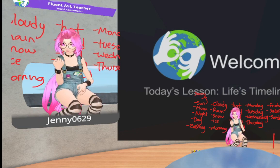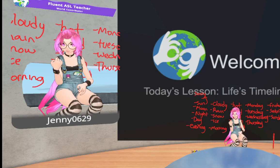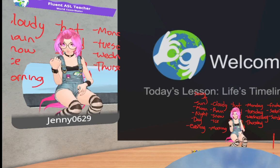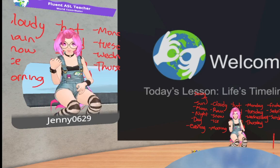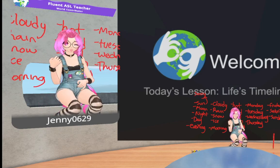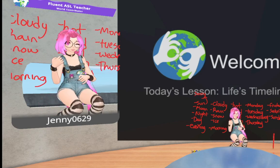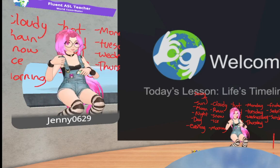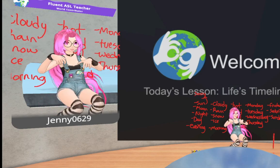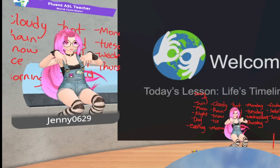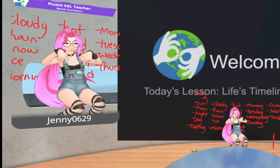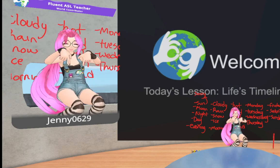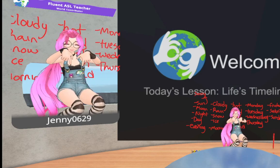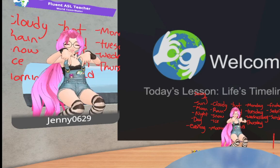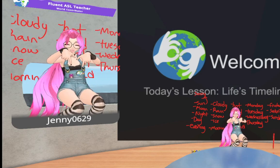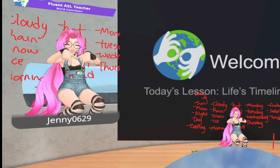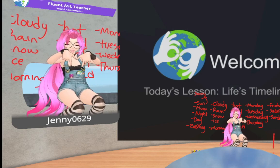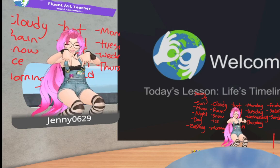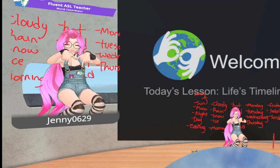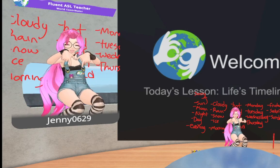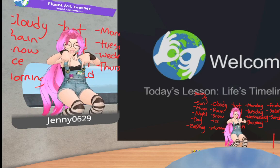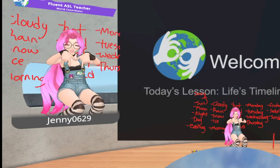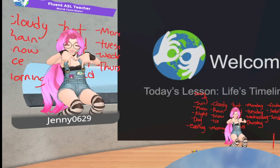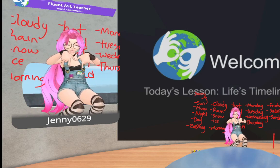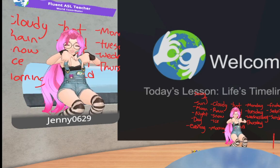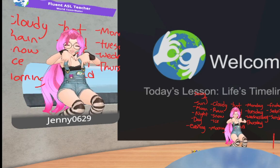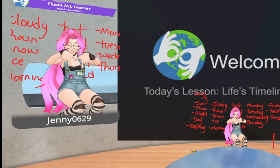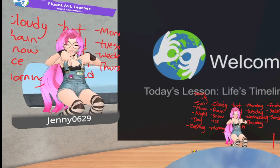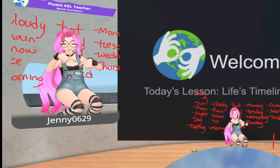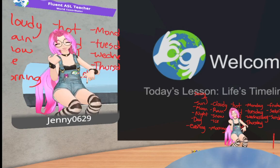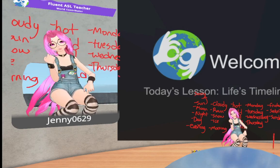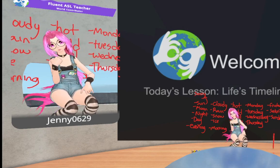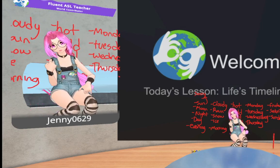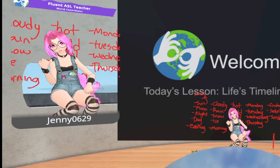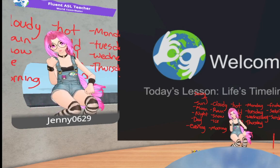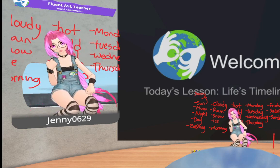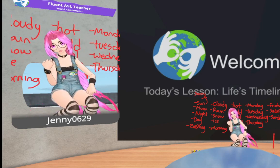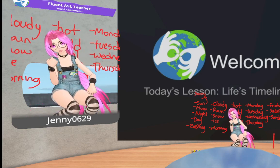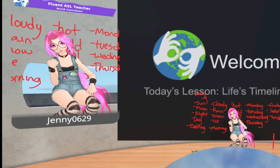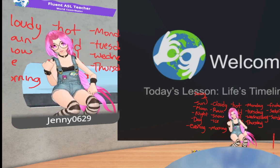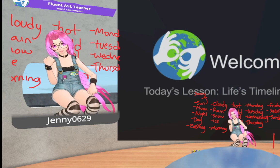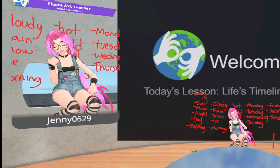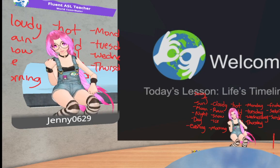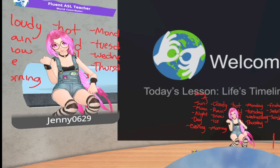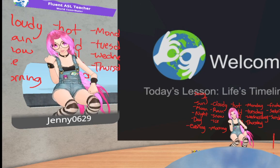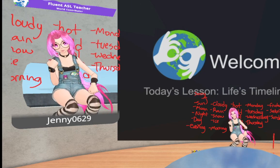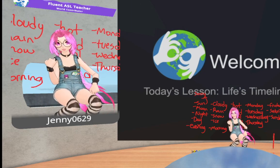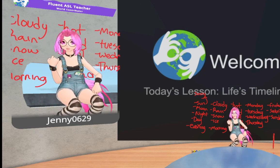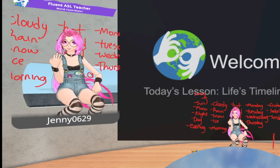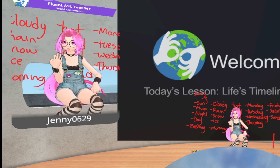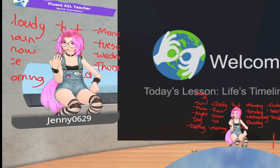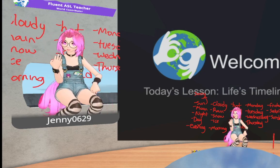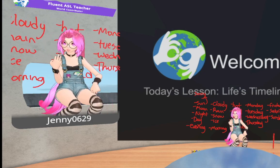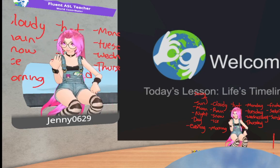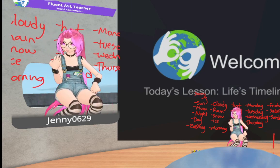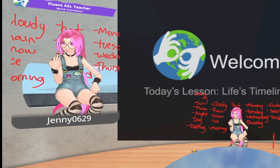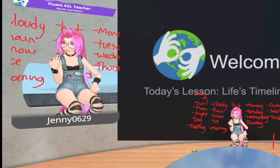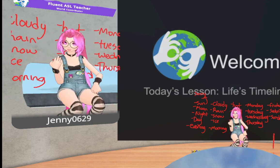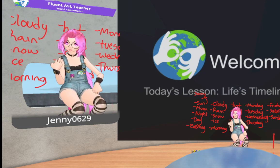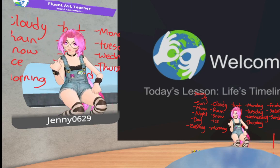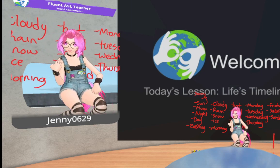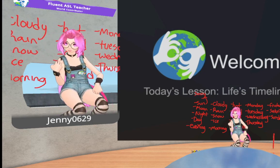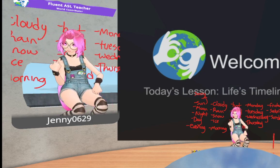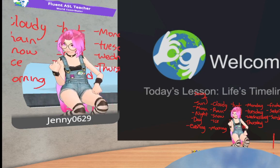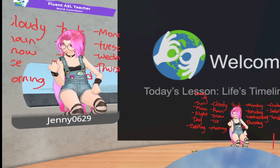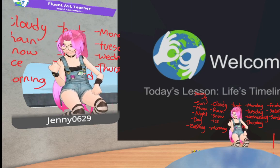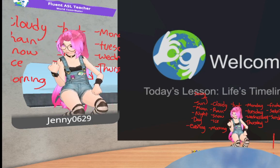you could also do a closed M. So what I usually do in VR is you say M and then use your fist. Okay, so I just want you to